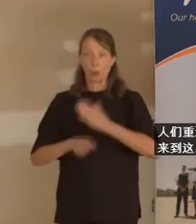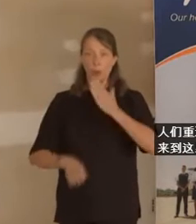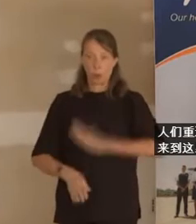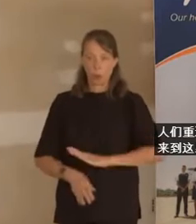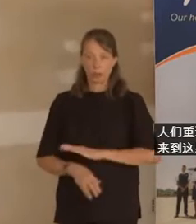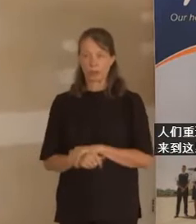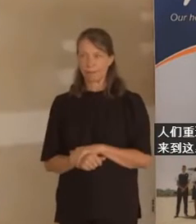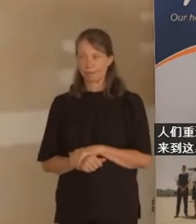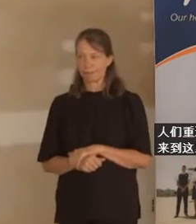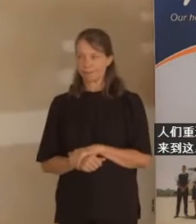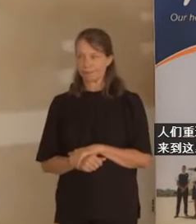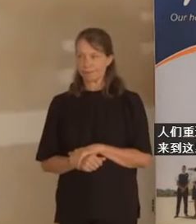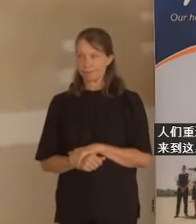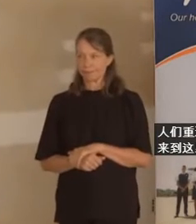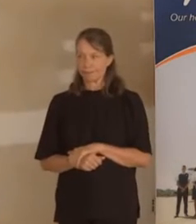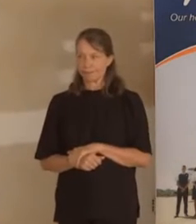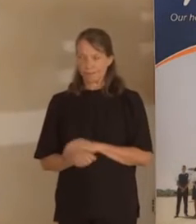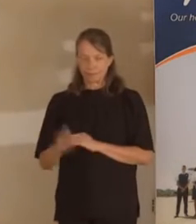Premier?